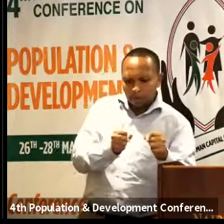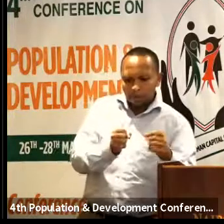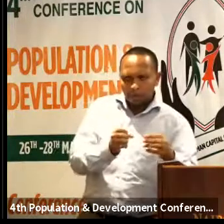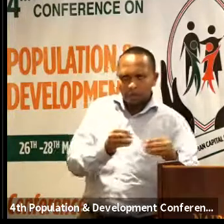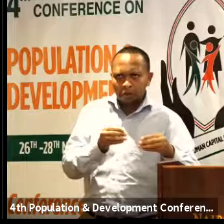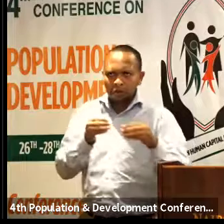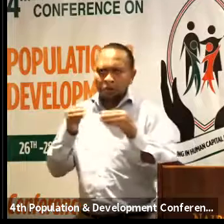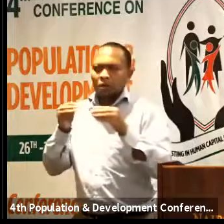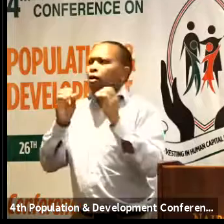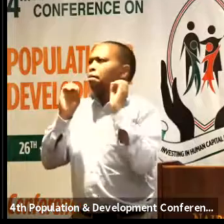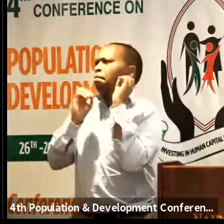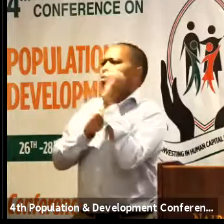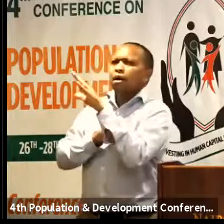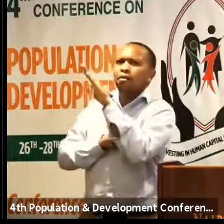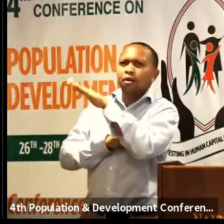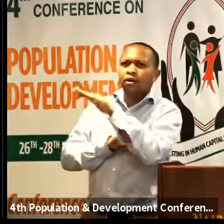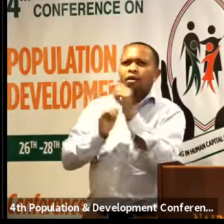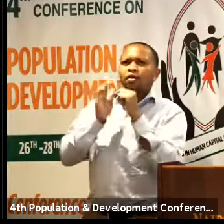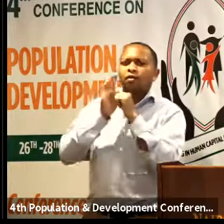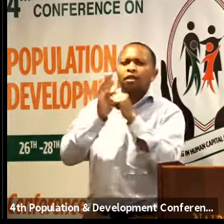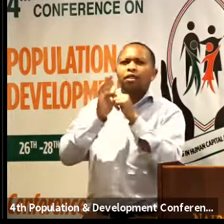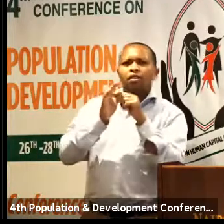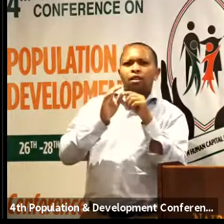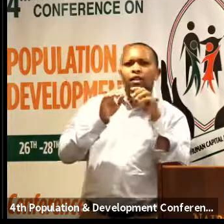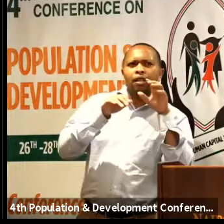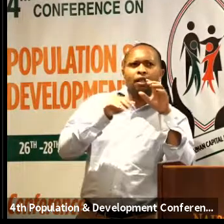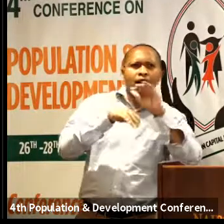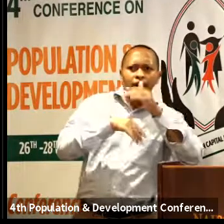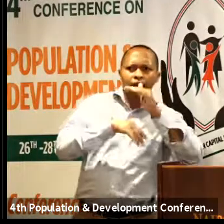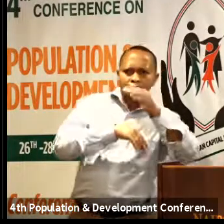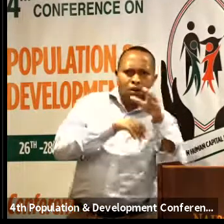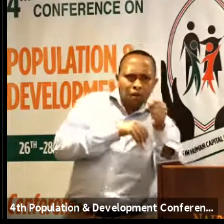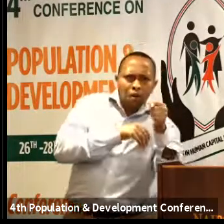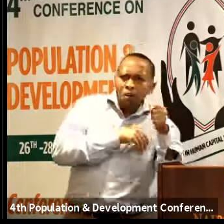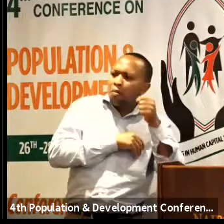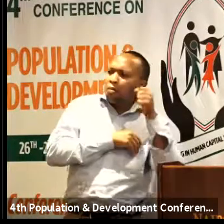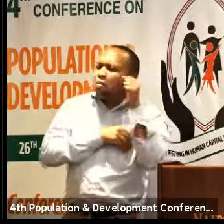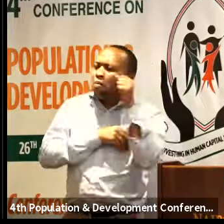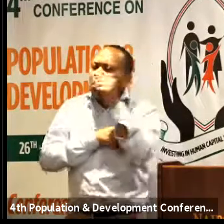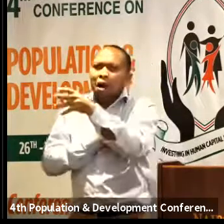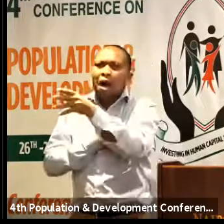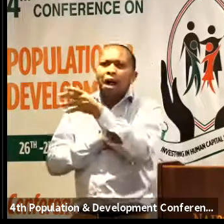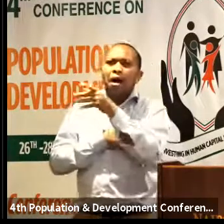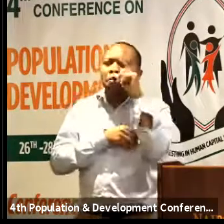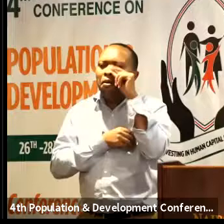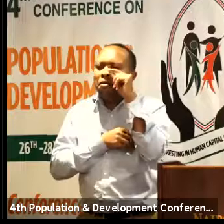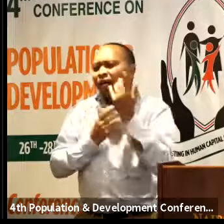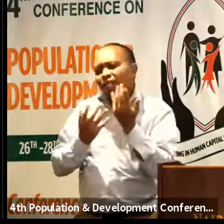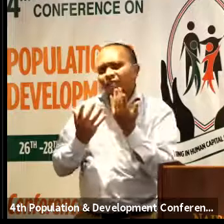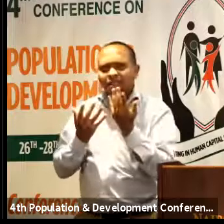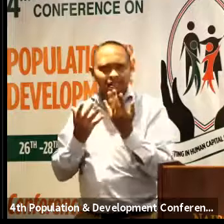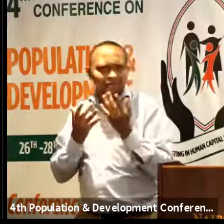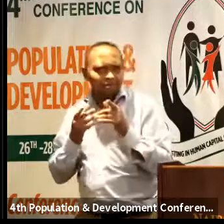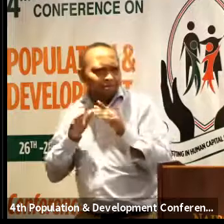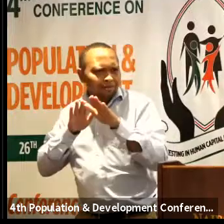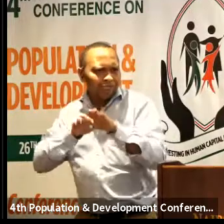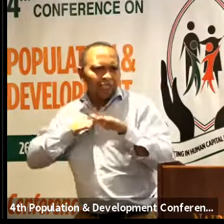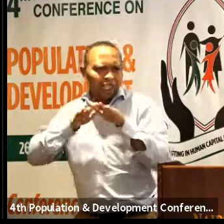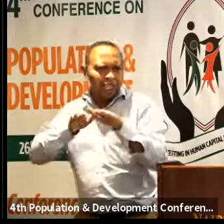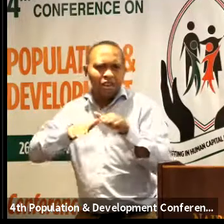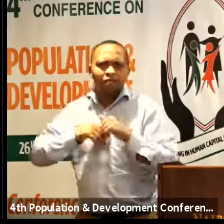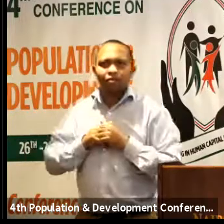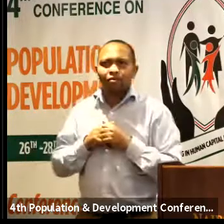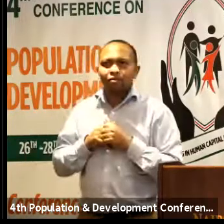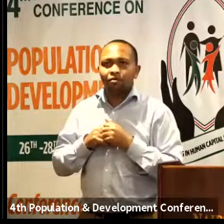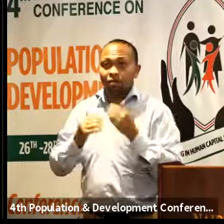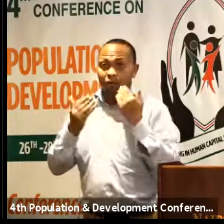world, maybe to the coast for other issues and whatever. This is an important thing so that we have balanced development in the counties. Thank you very much.